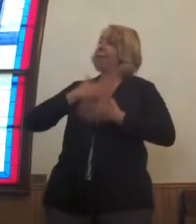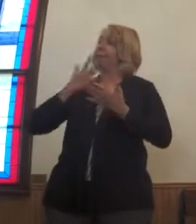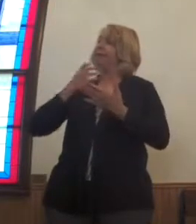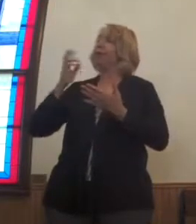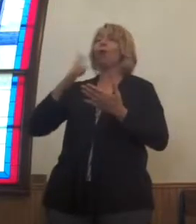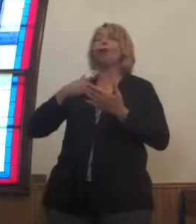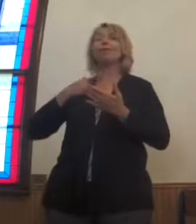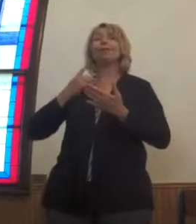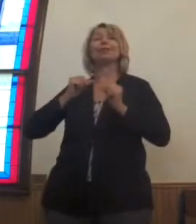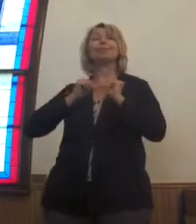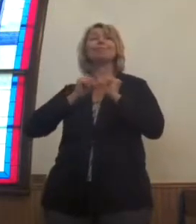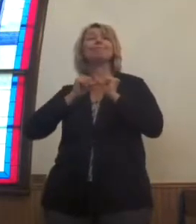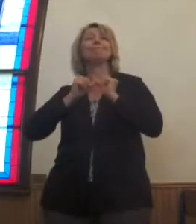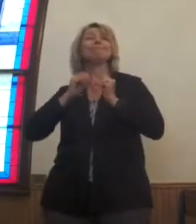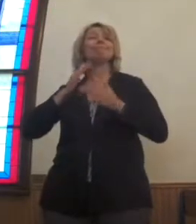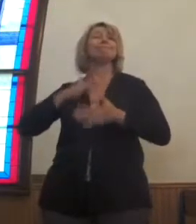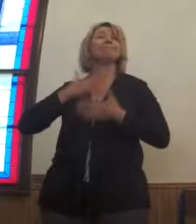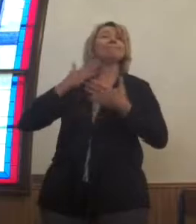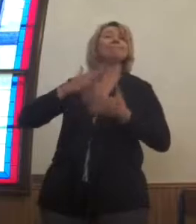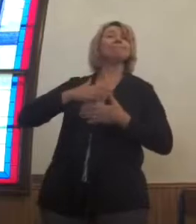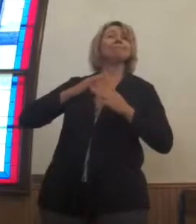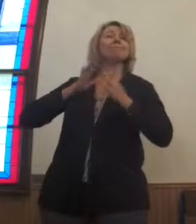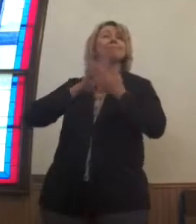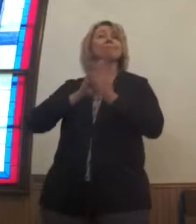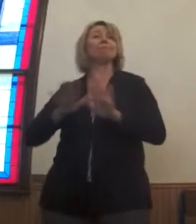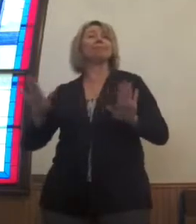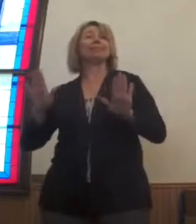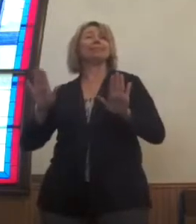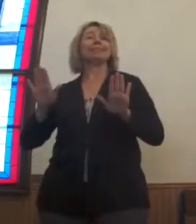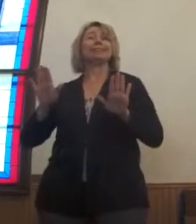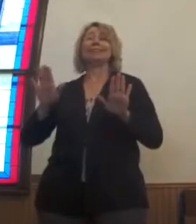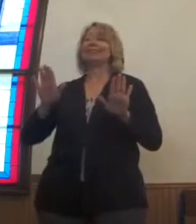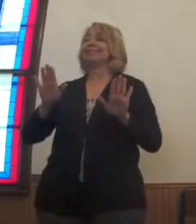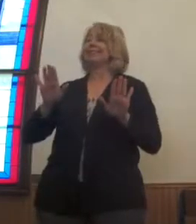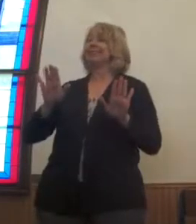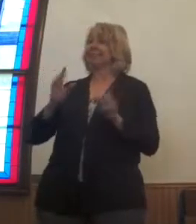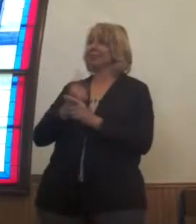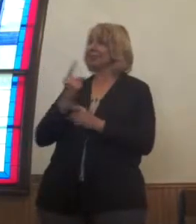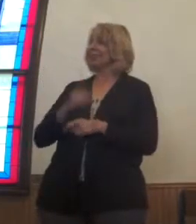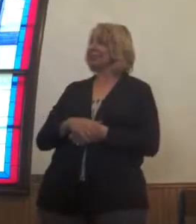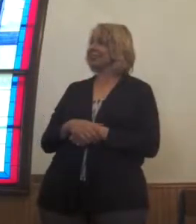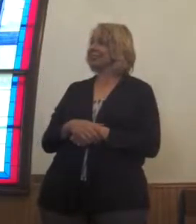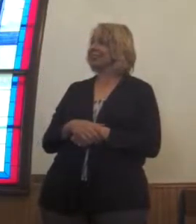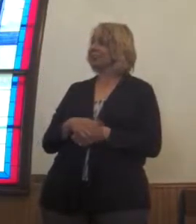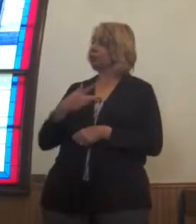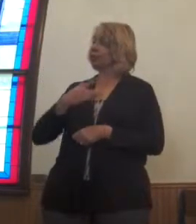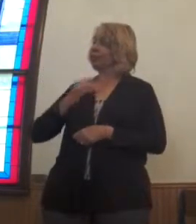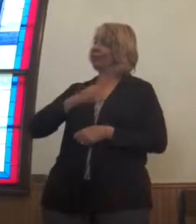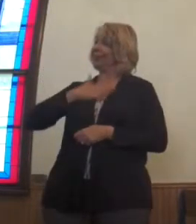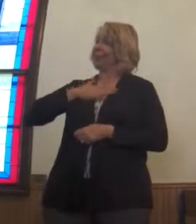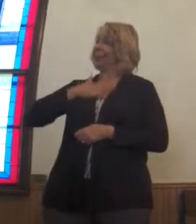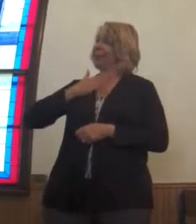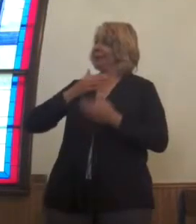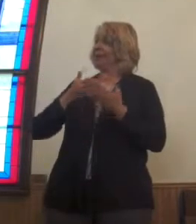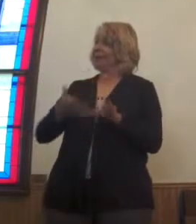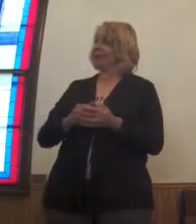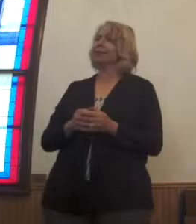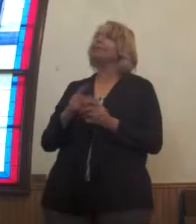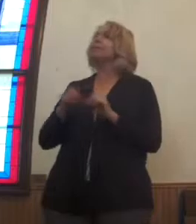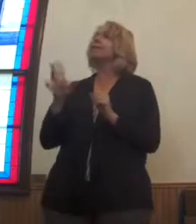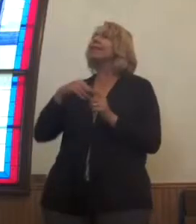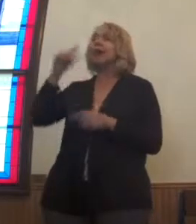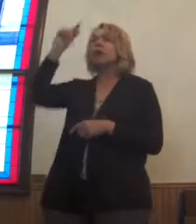blissful. As you can see how it goes with the happy, snappy, and everything from Mr. Rogers. But the Greek